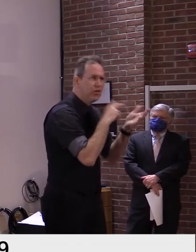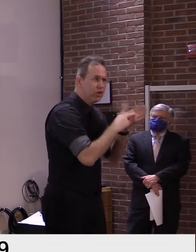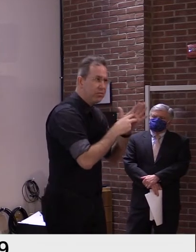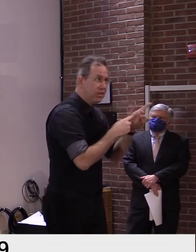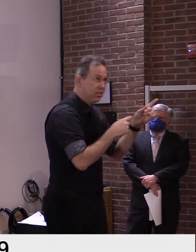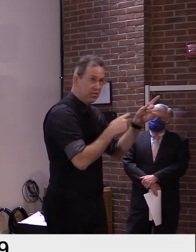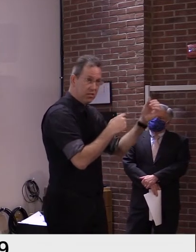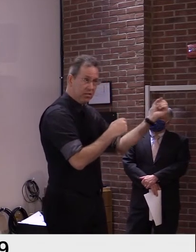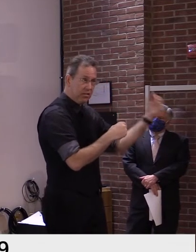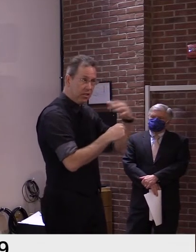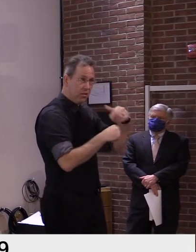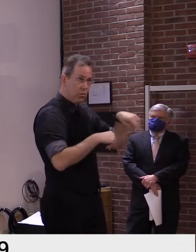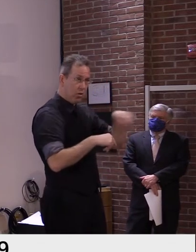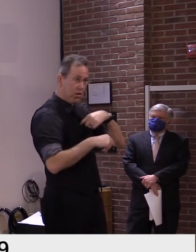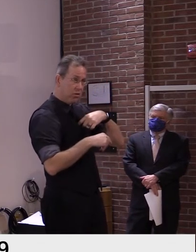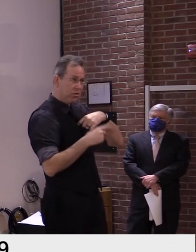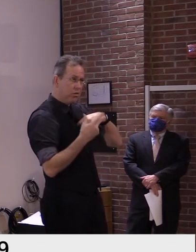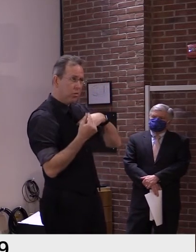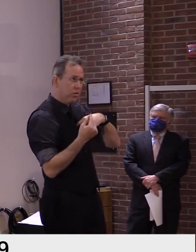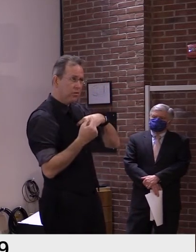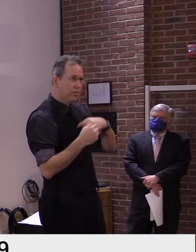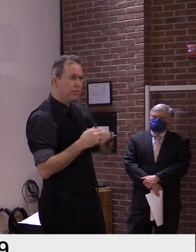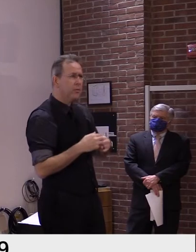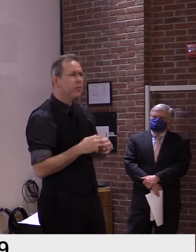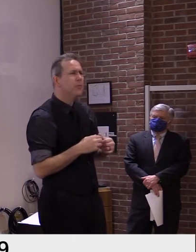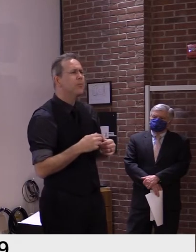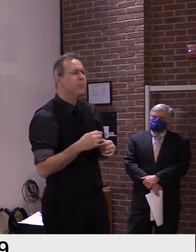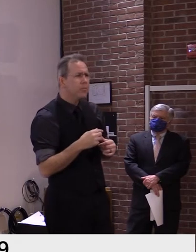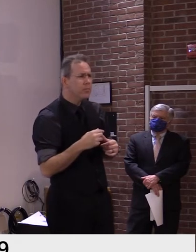delivering about 2.9